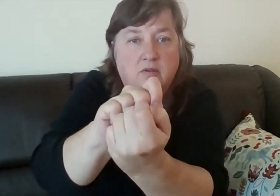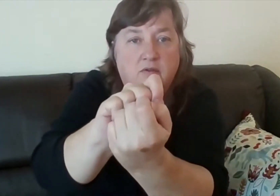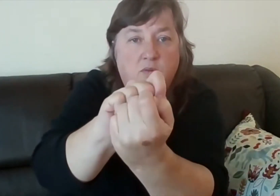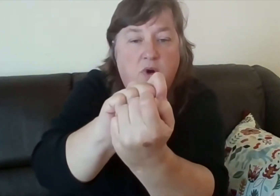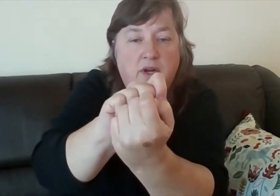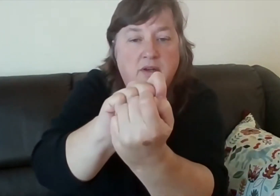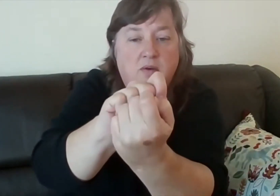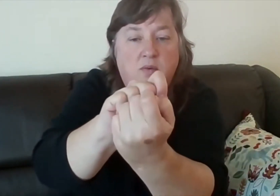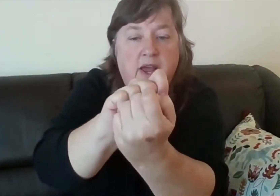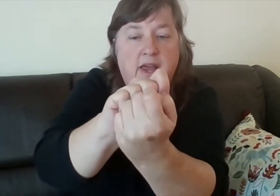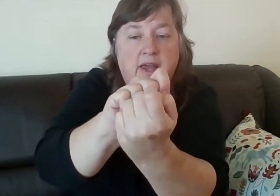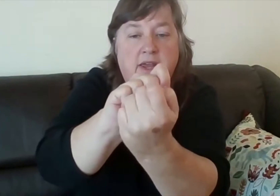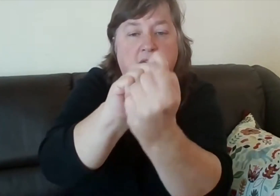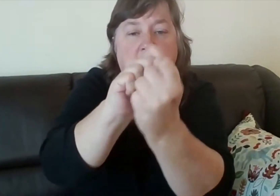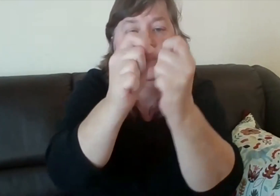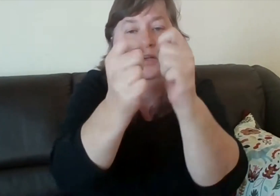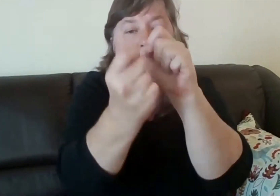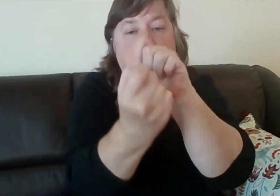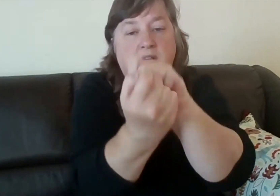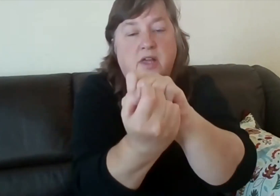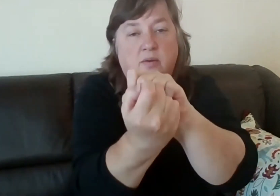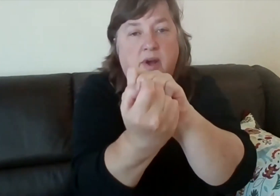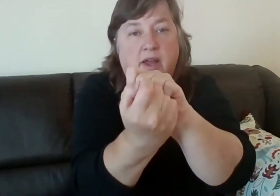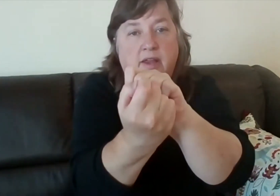From one way to the other way.